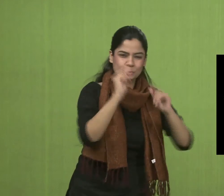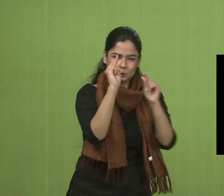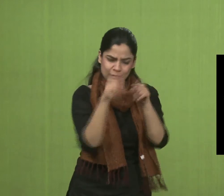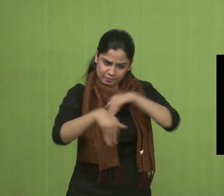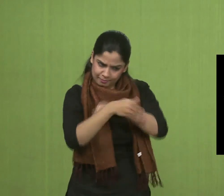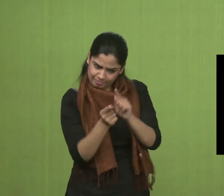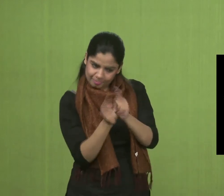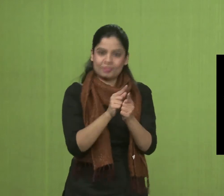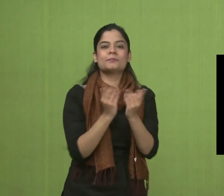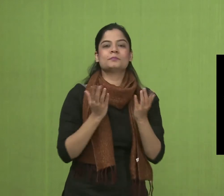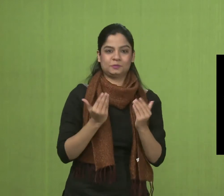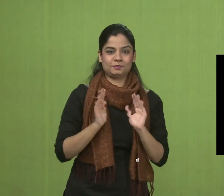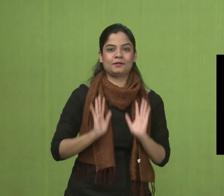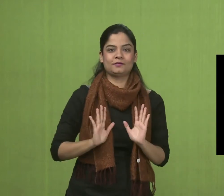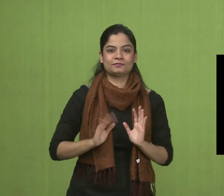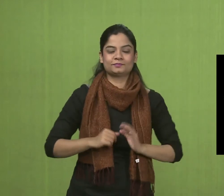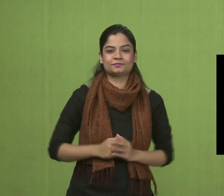So be mindful of the architecture in the bathing area.